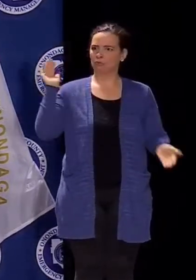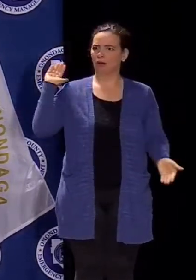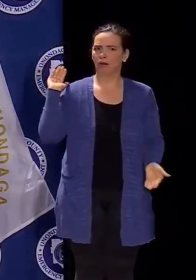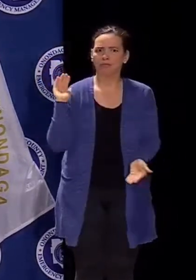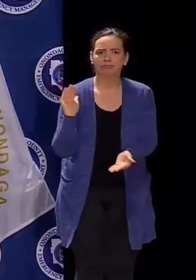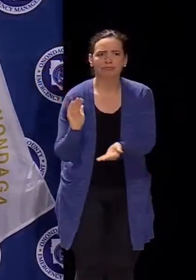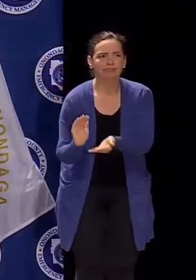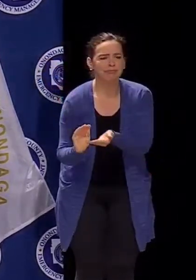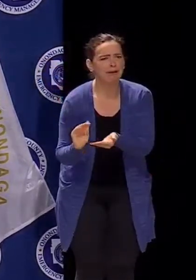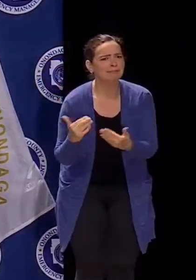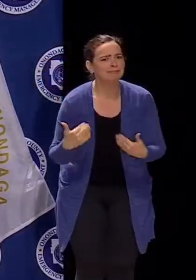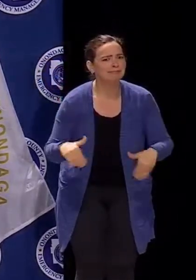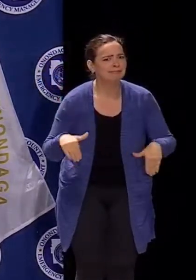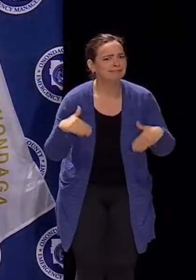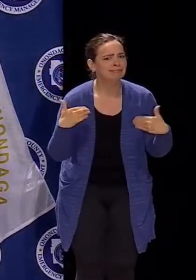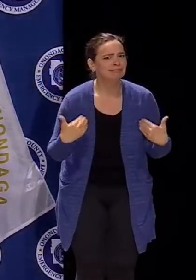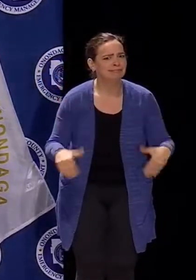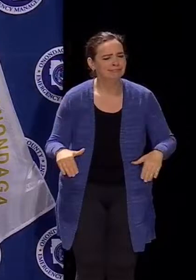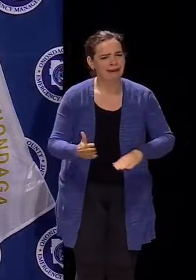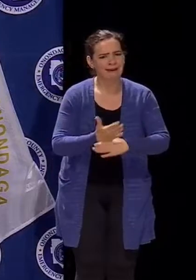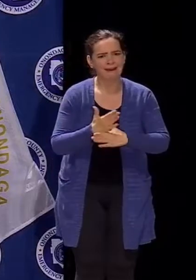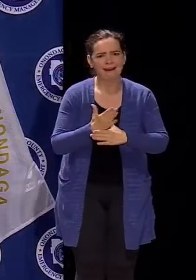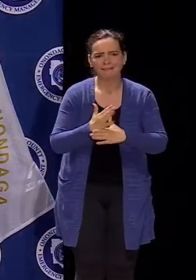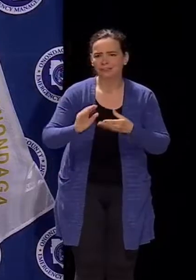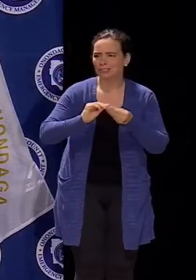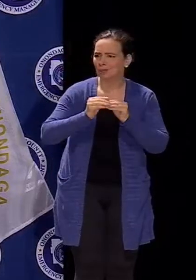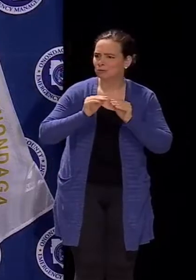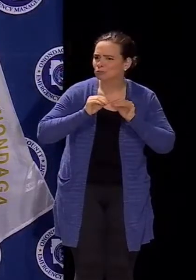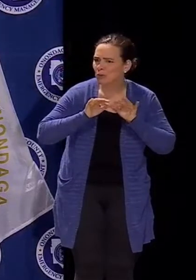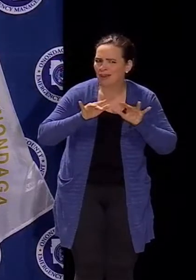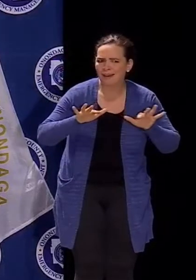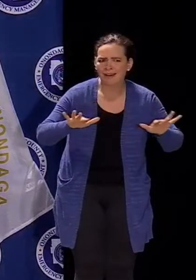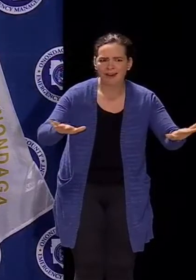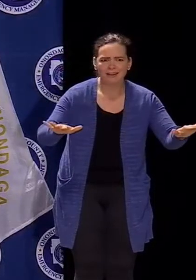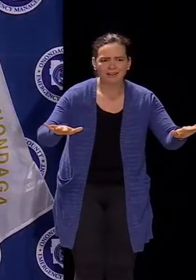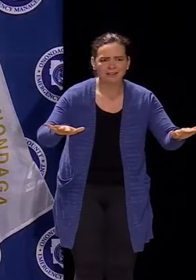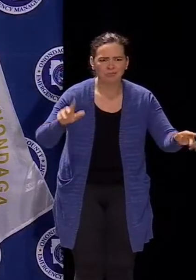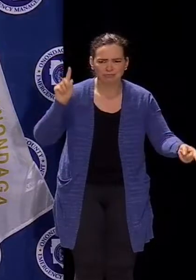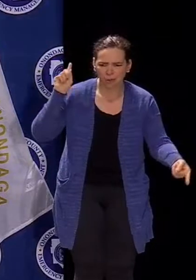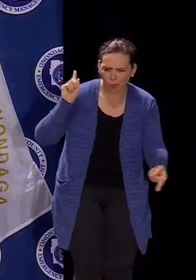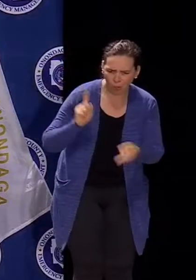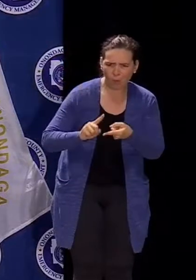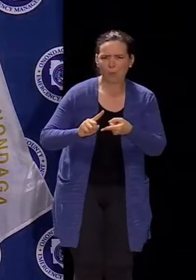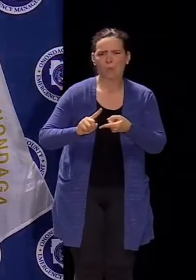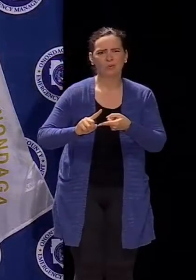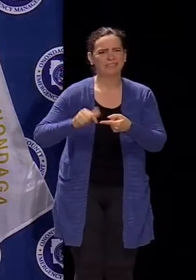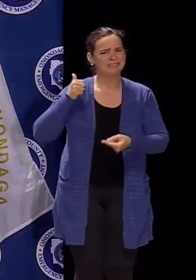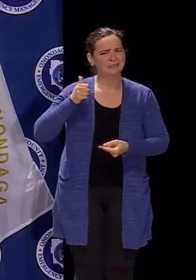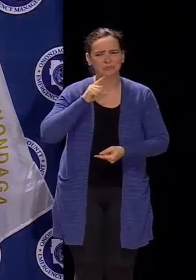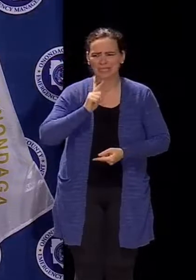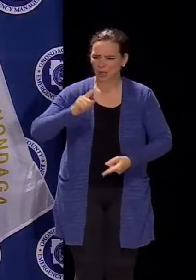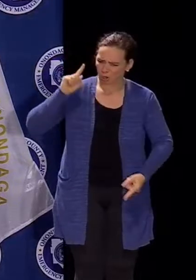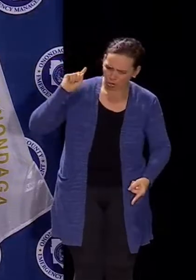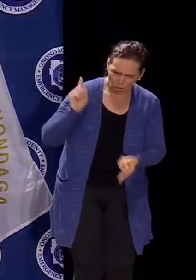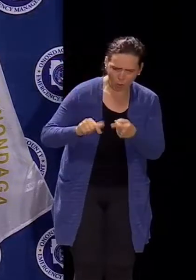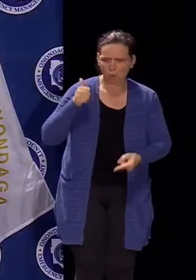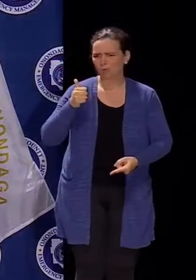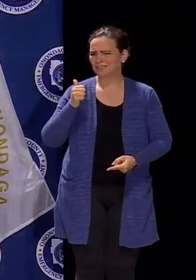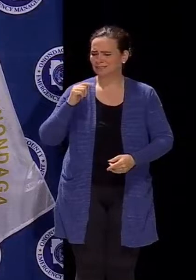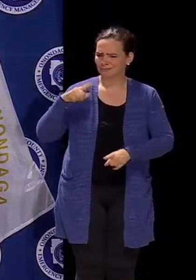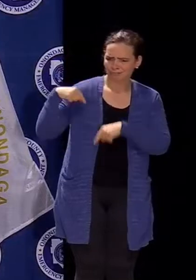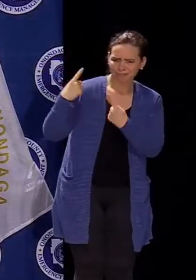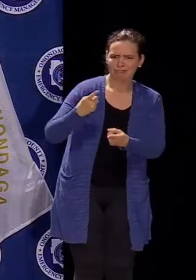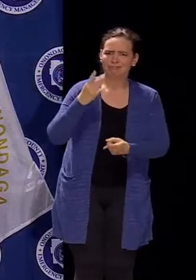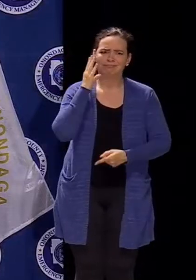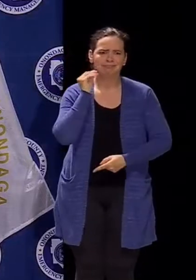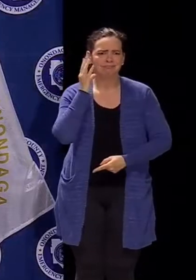a day. I believe that's the lowest we've had since the first few weeks of this pandemic. So that's good information. We'll watch